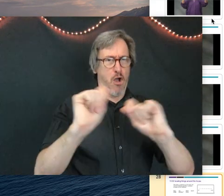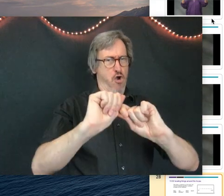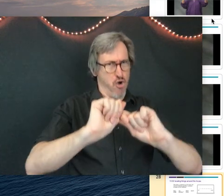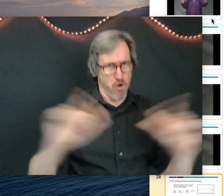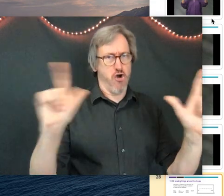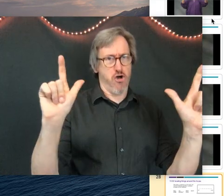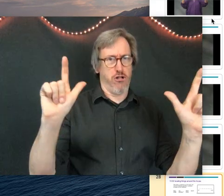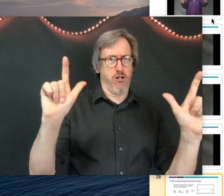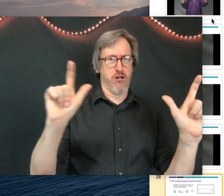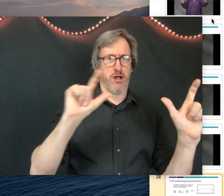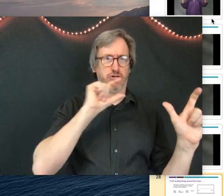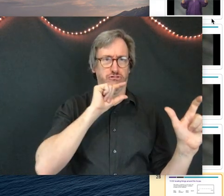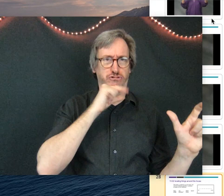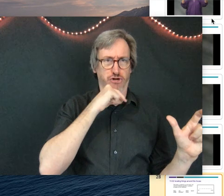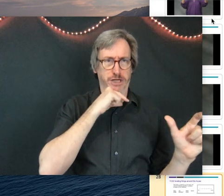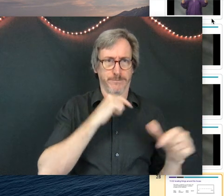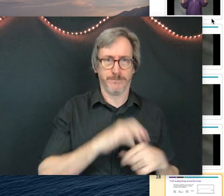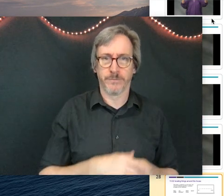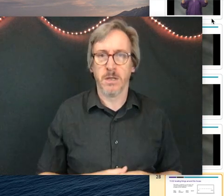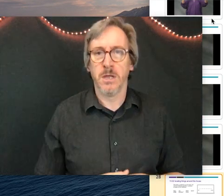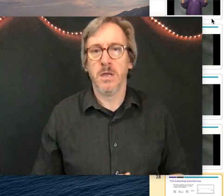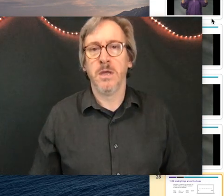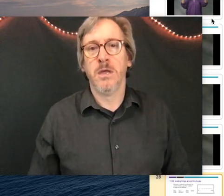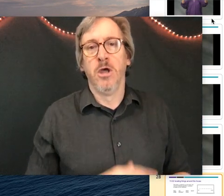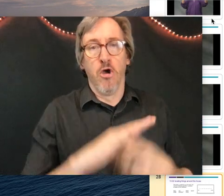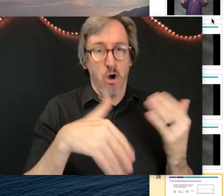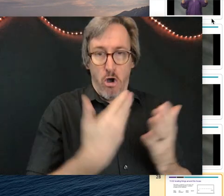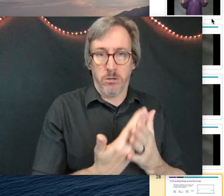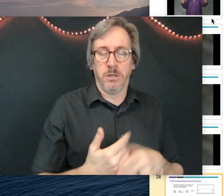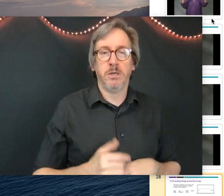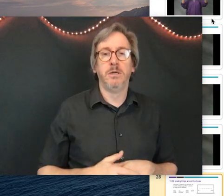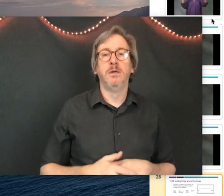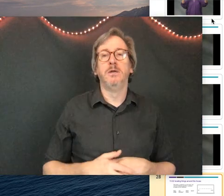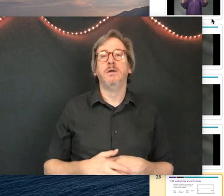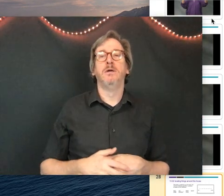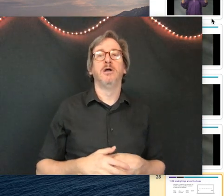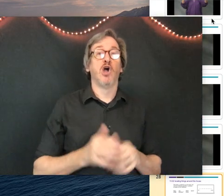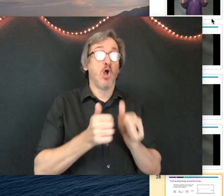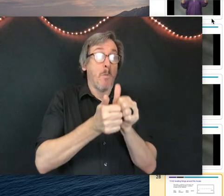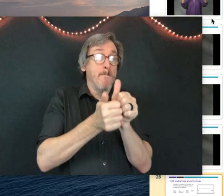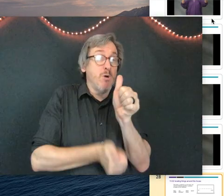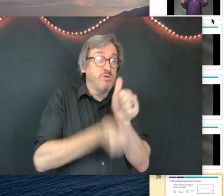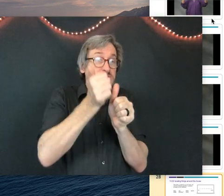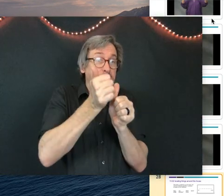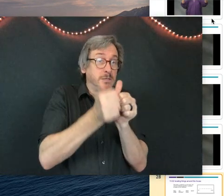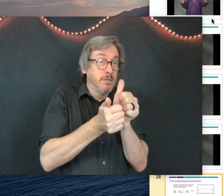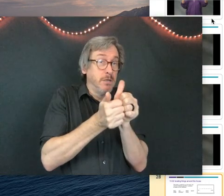It all. Turkey. All.